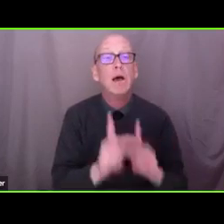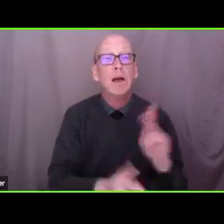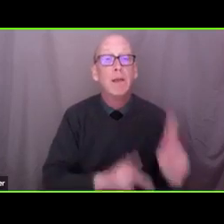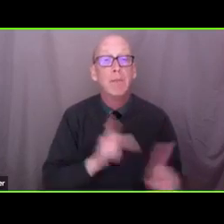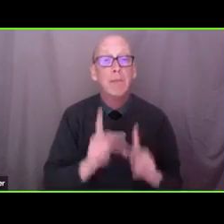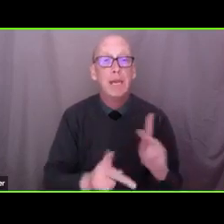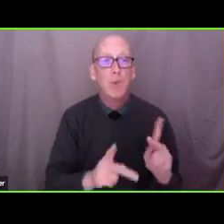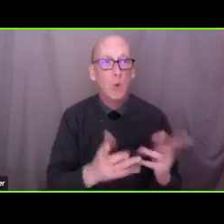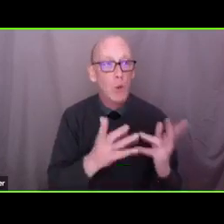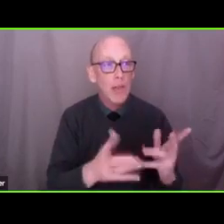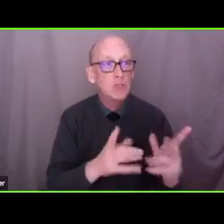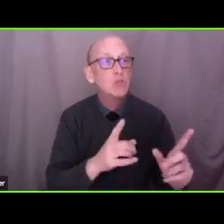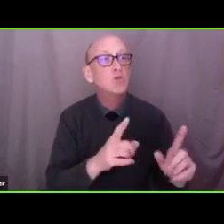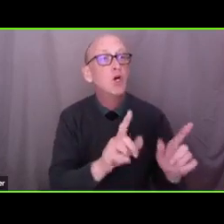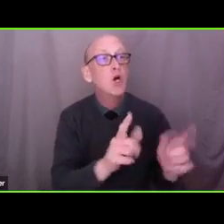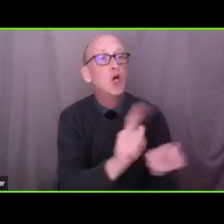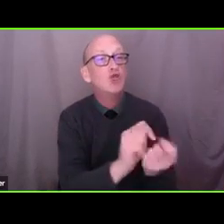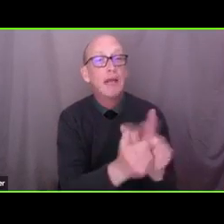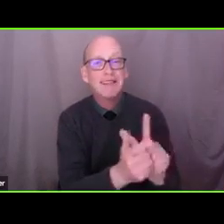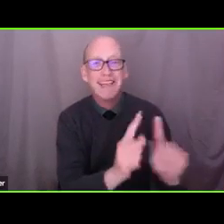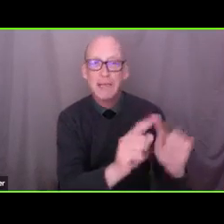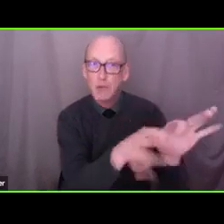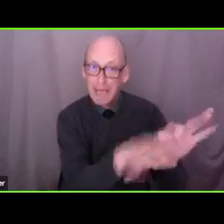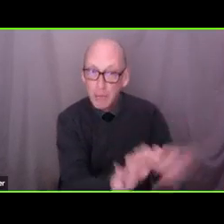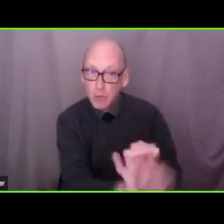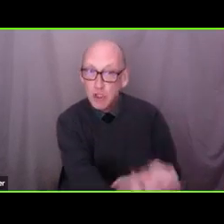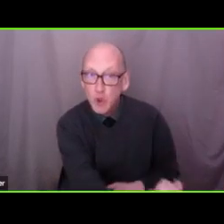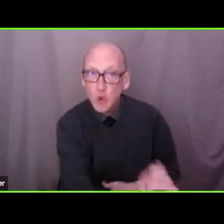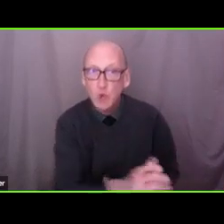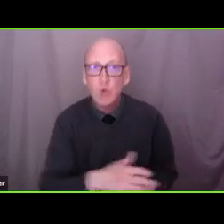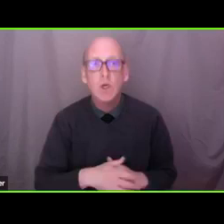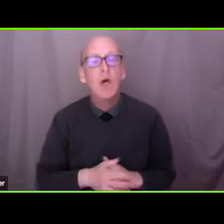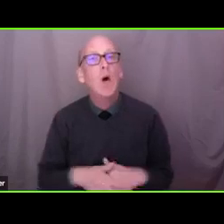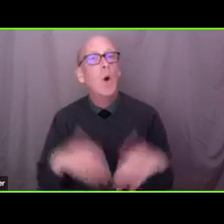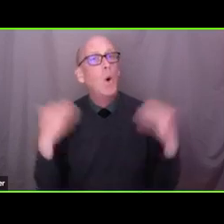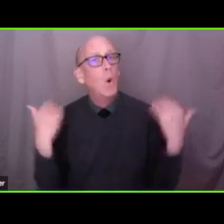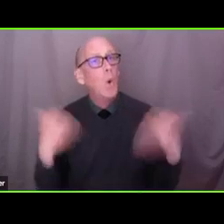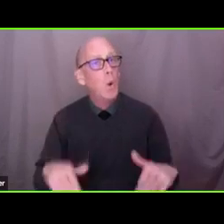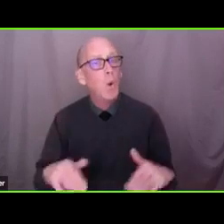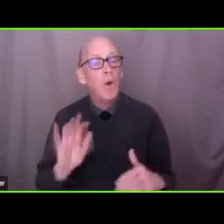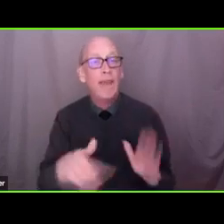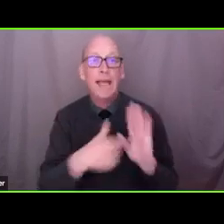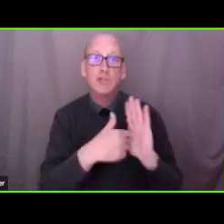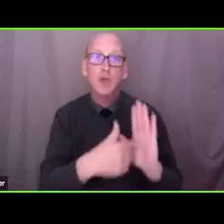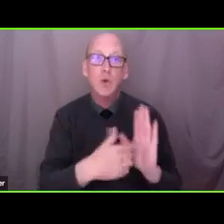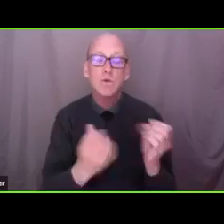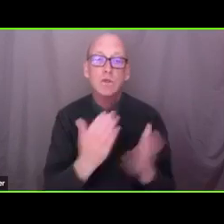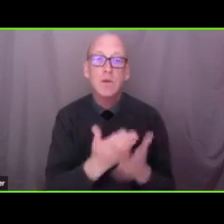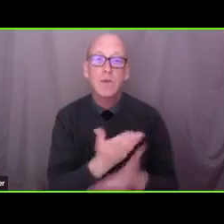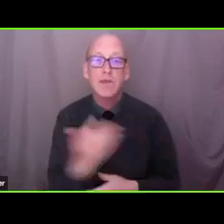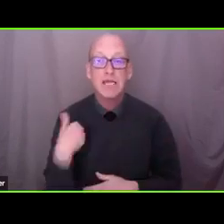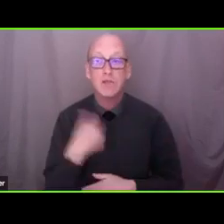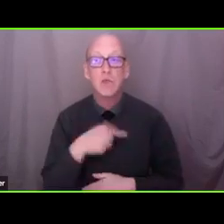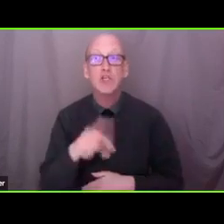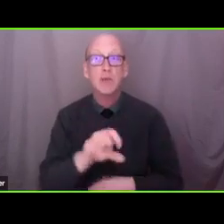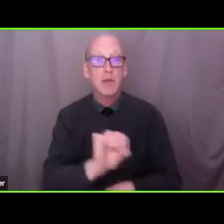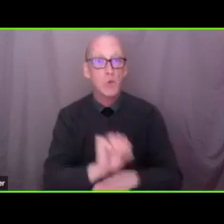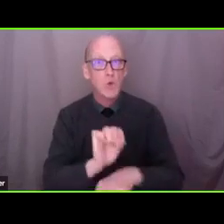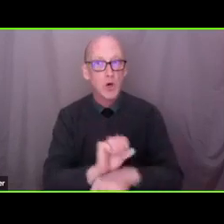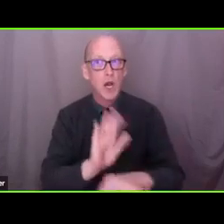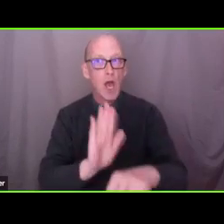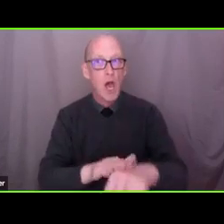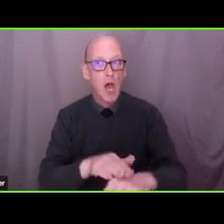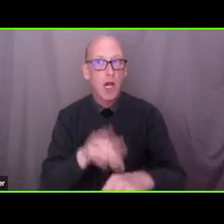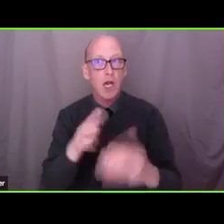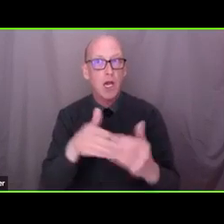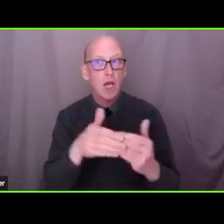different languages. And once again, it's kind of highlighting some of the things we should be working on. And